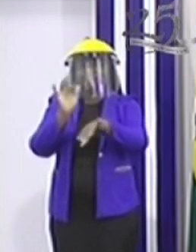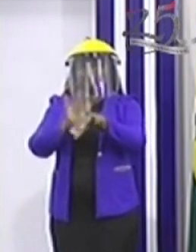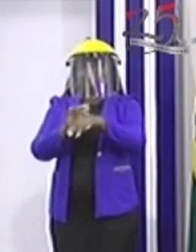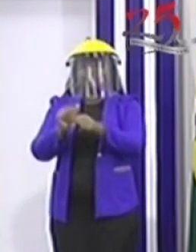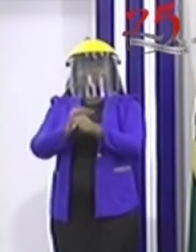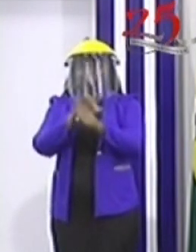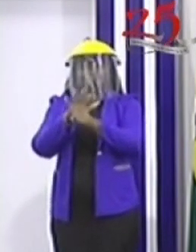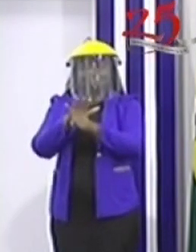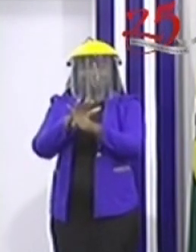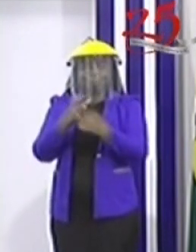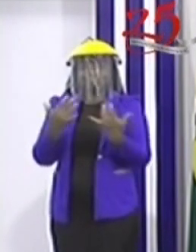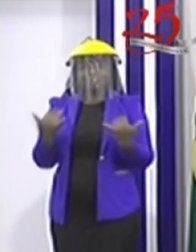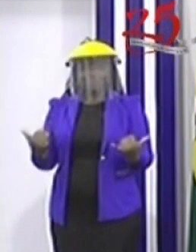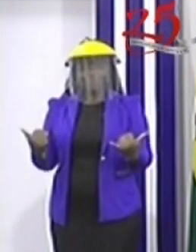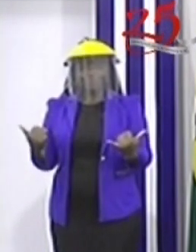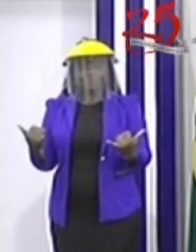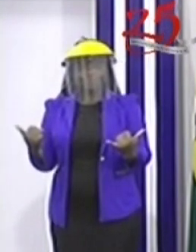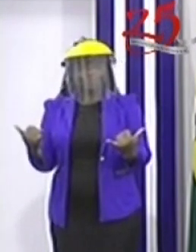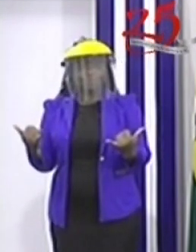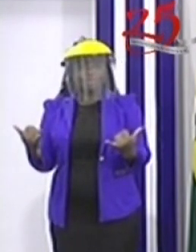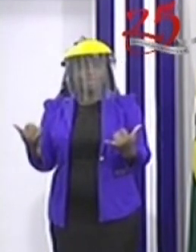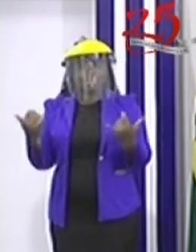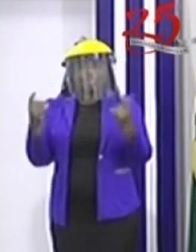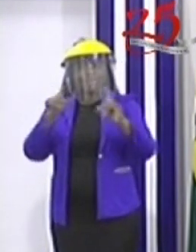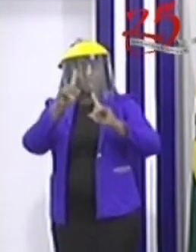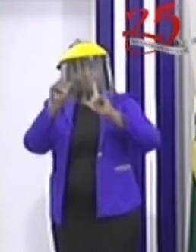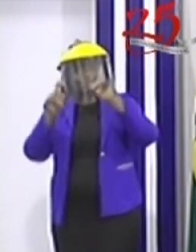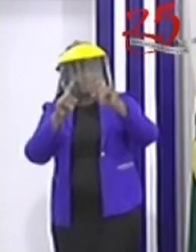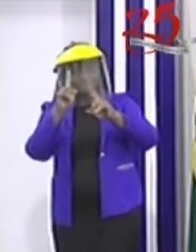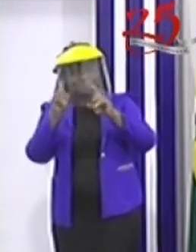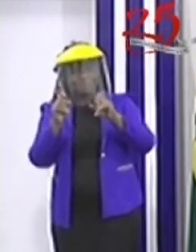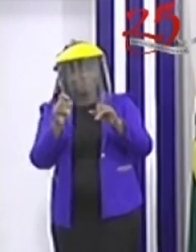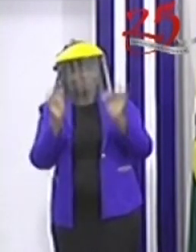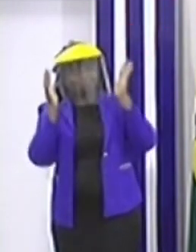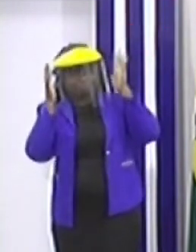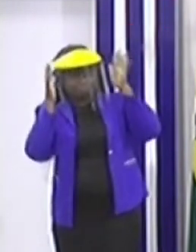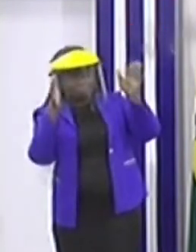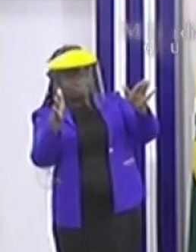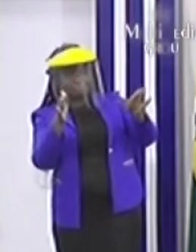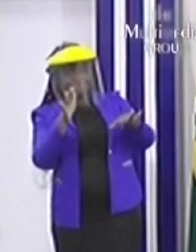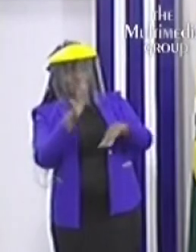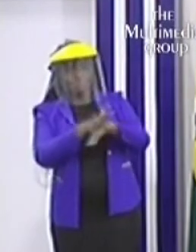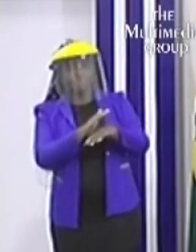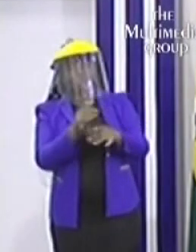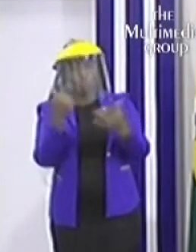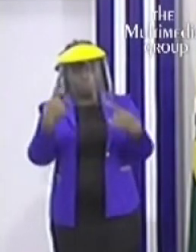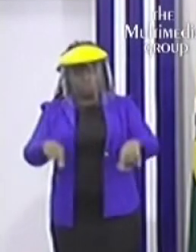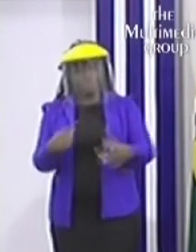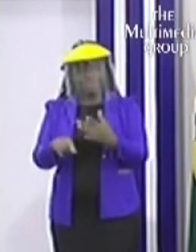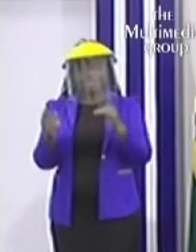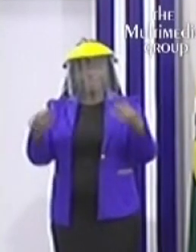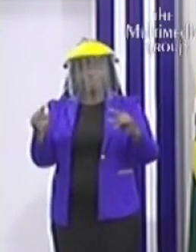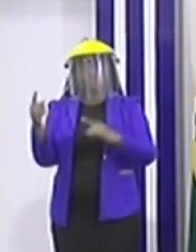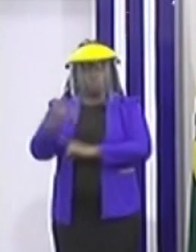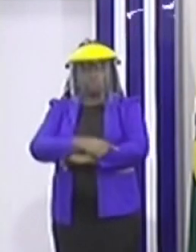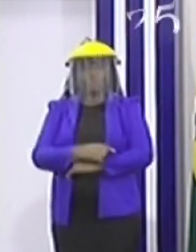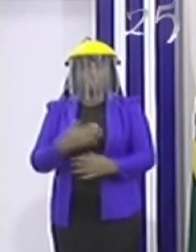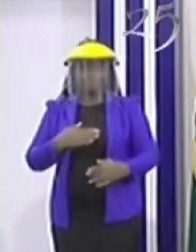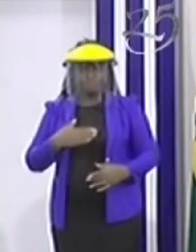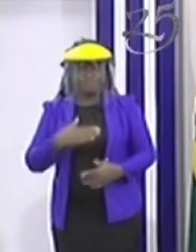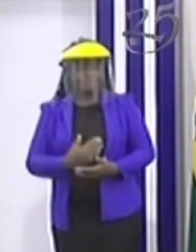case management today, our questions and submissions should be guided towards that briefing. Thank